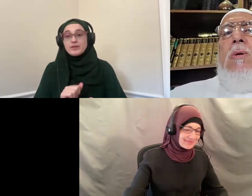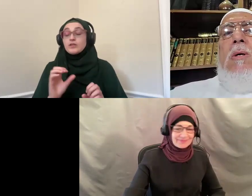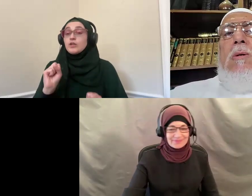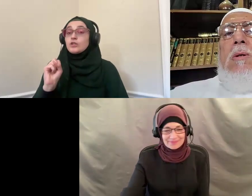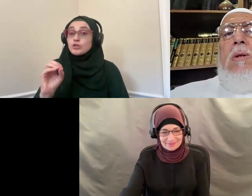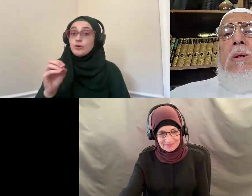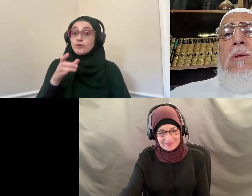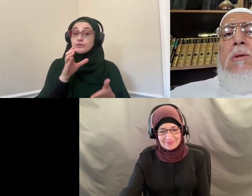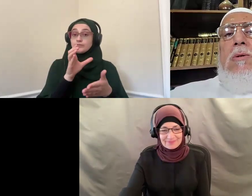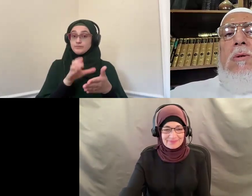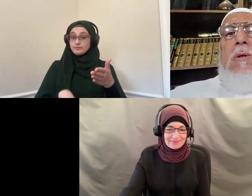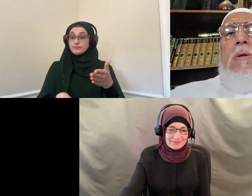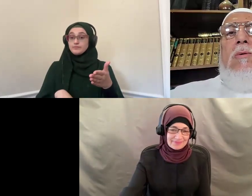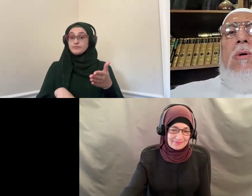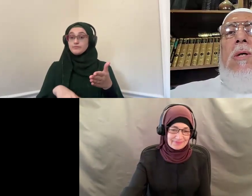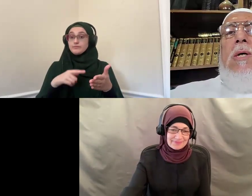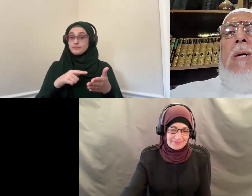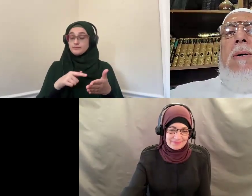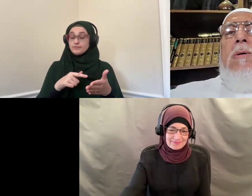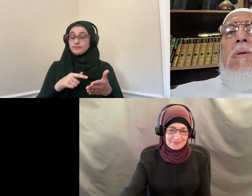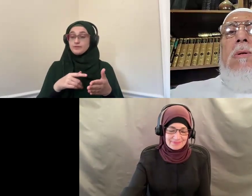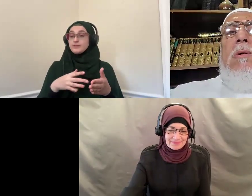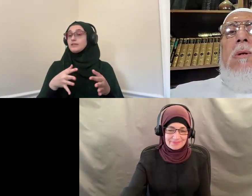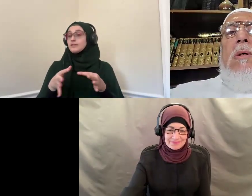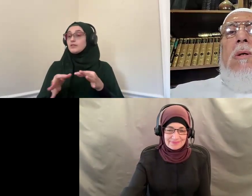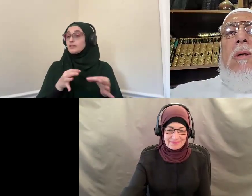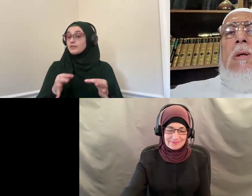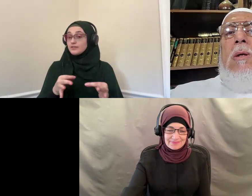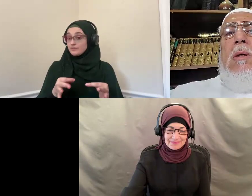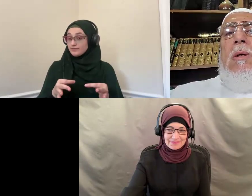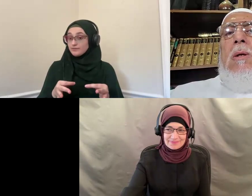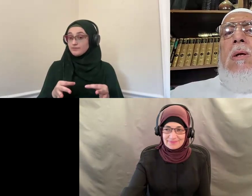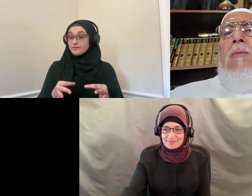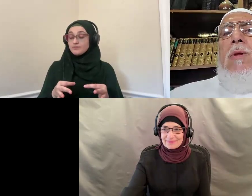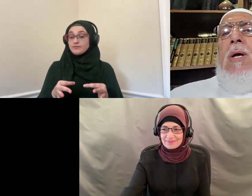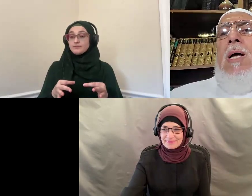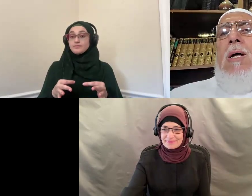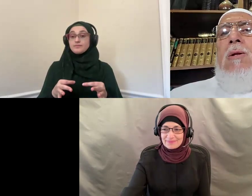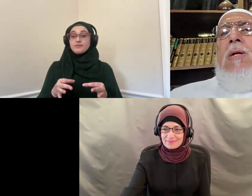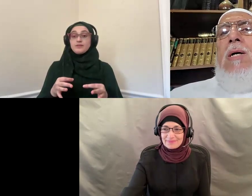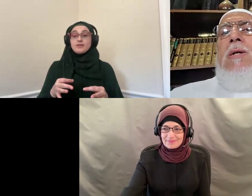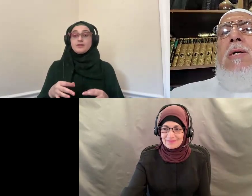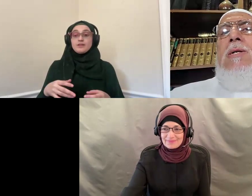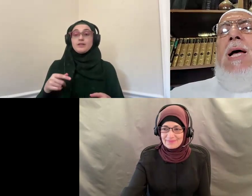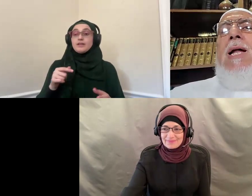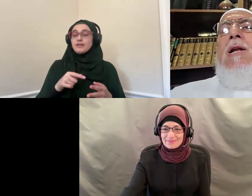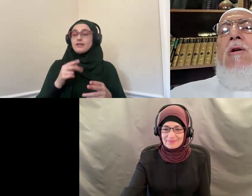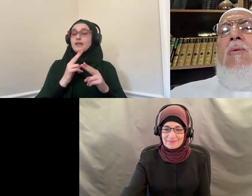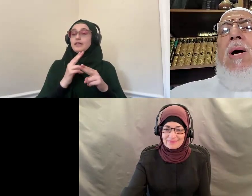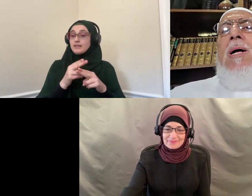the surah is talking about, the title